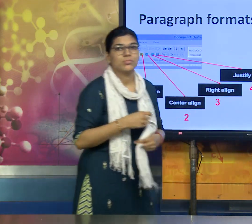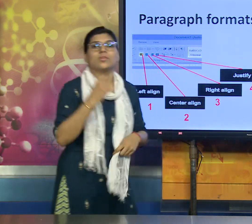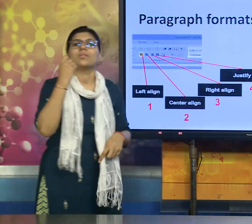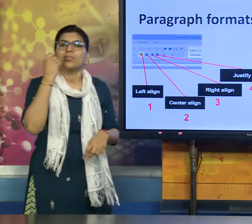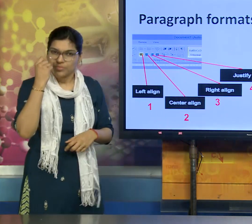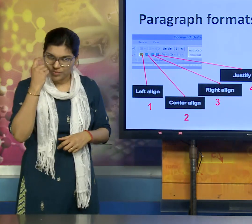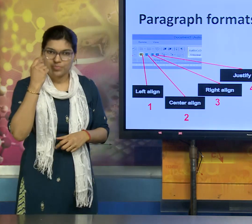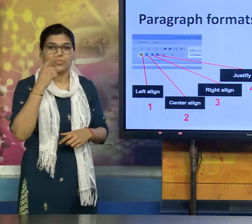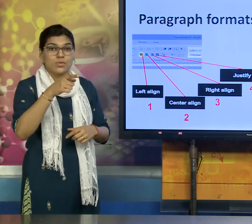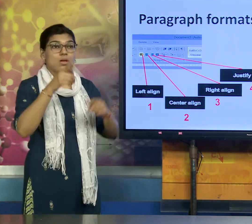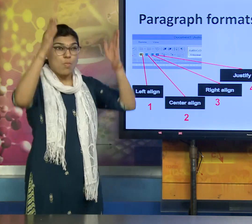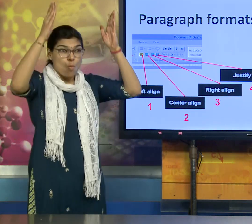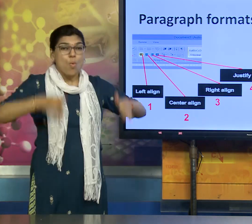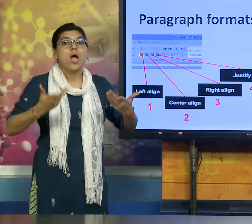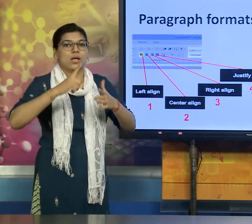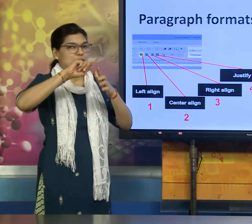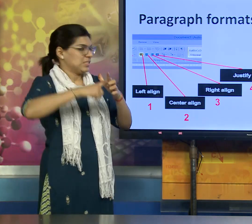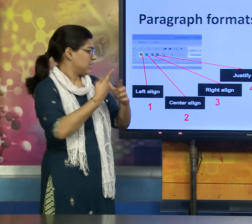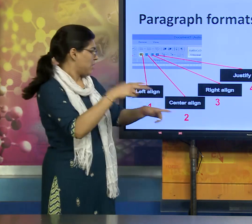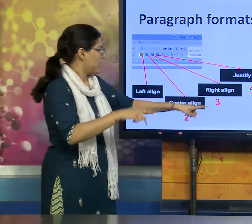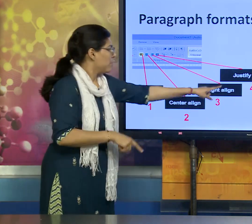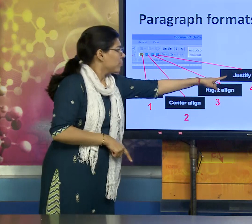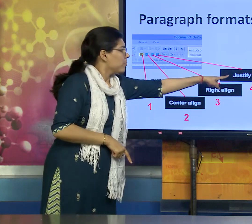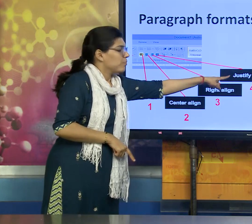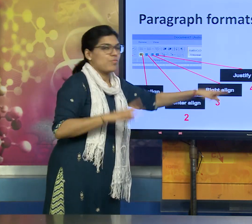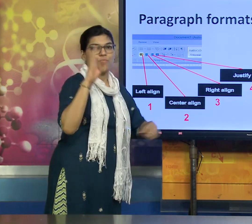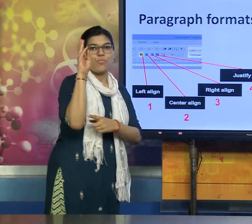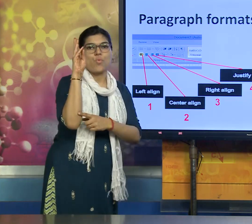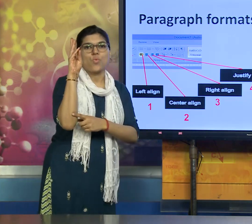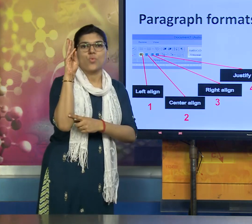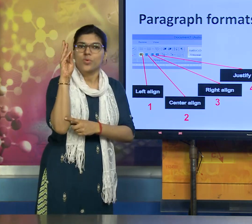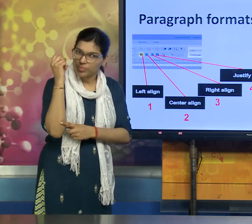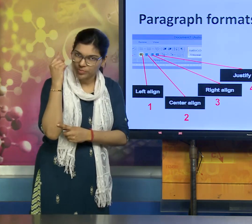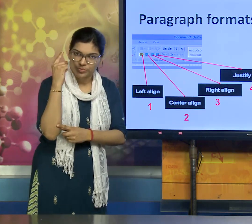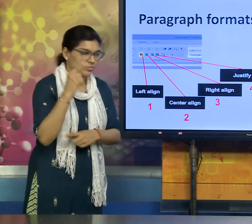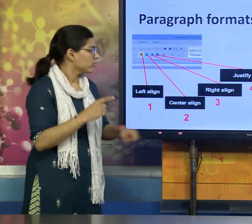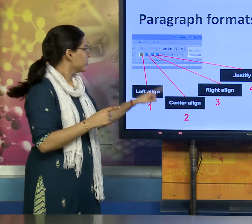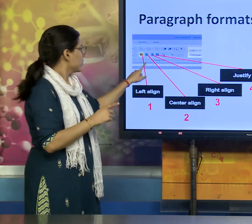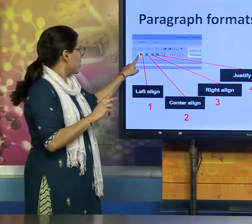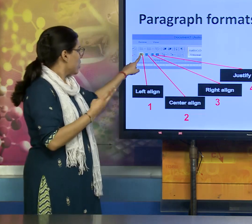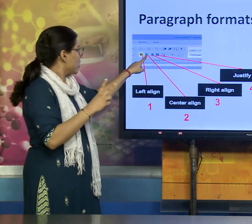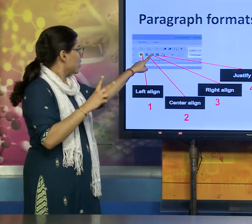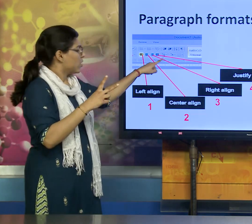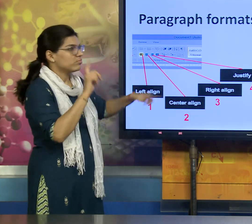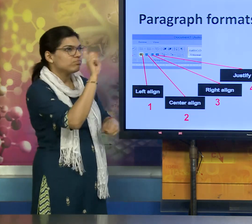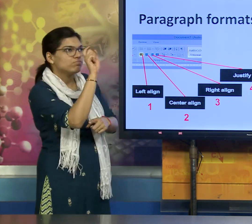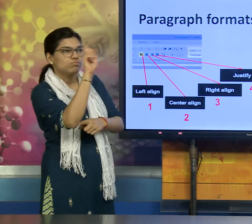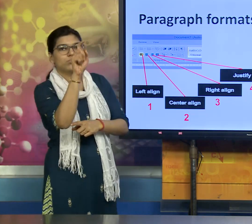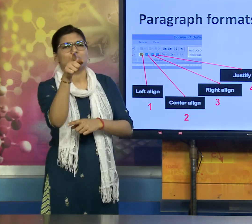It four parts are different from each other. First is left align, second is center